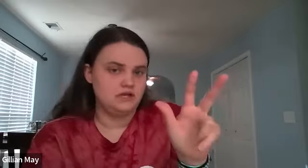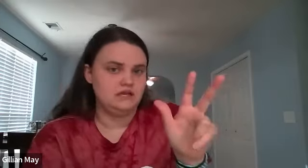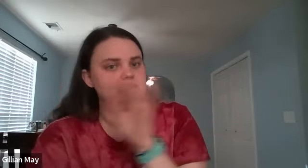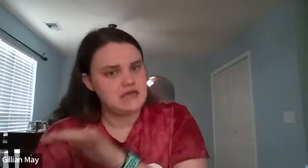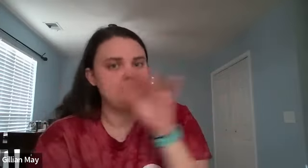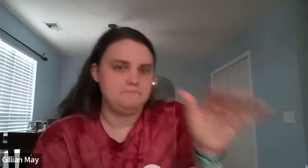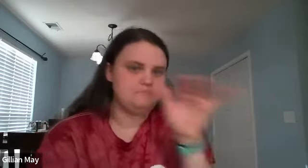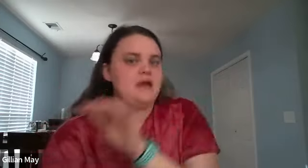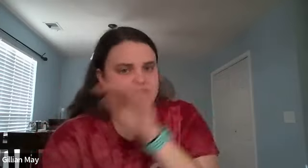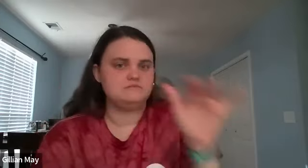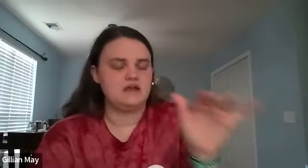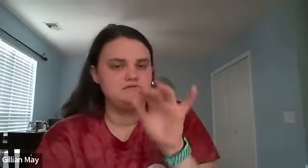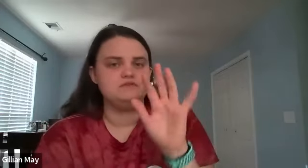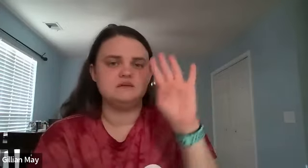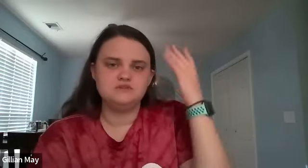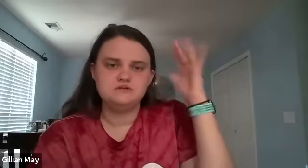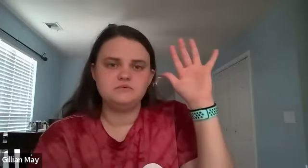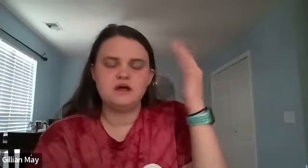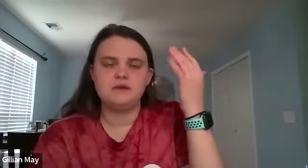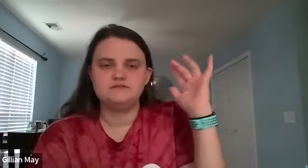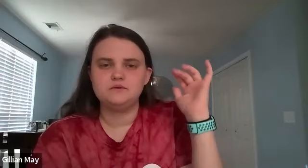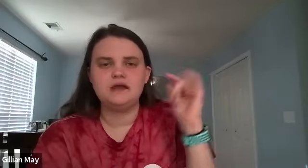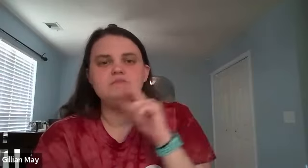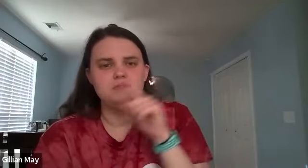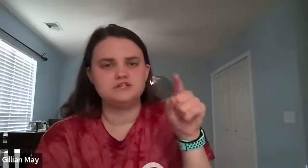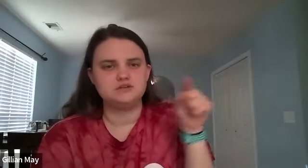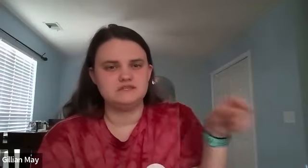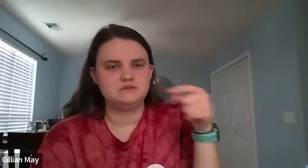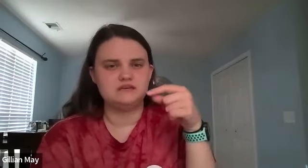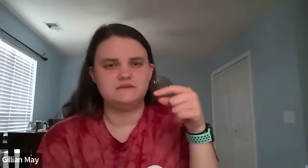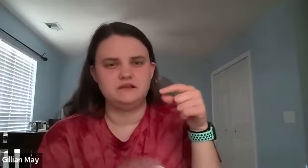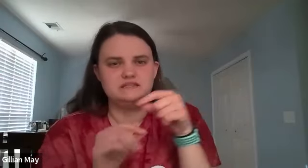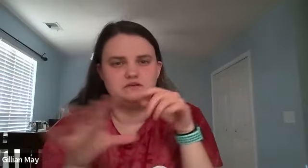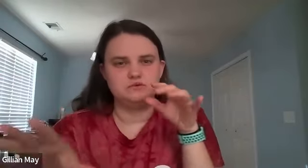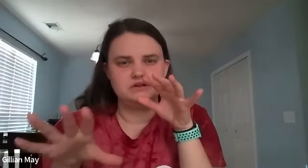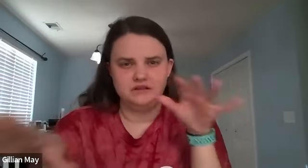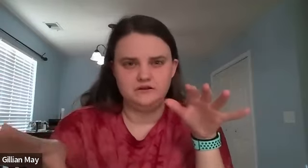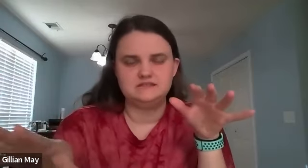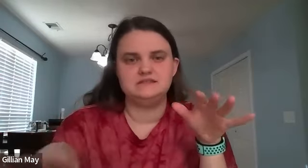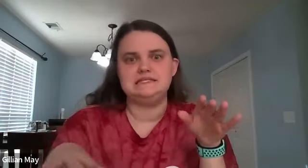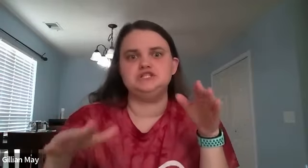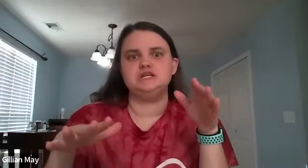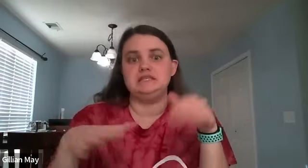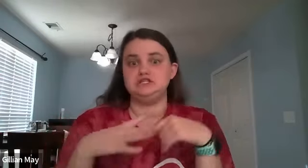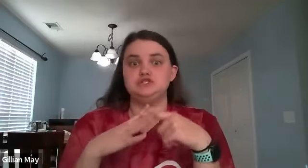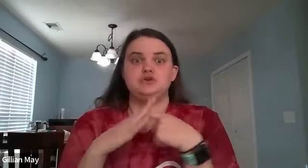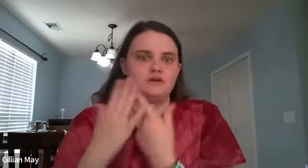63. It's that bouncing back and forth. Some do it a different way, but I'm going to show it this way because I feel like it's a little more clear. And since this is just the starter